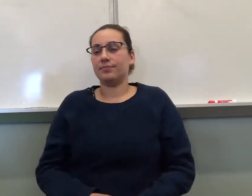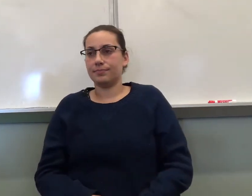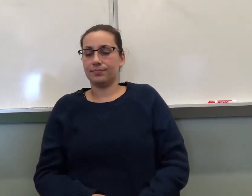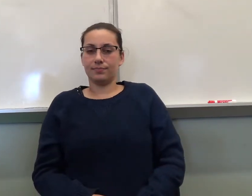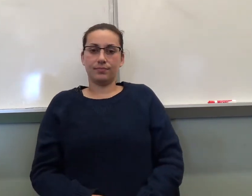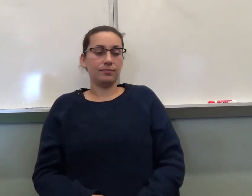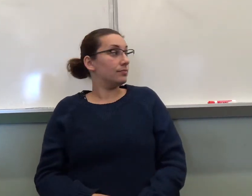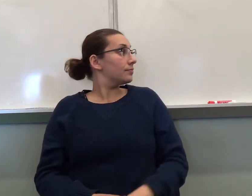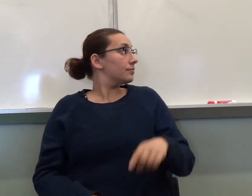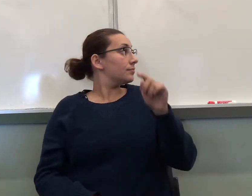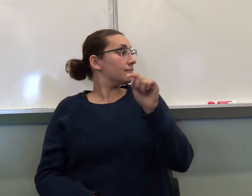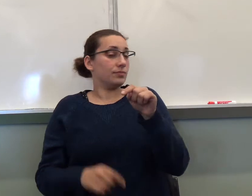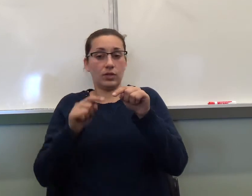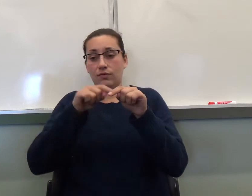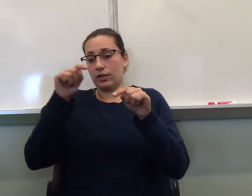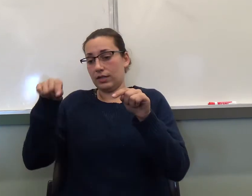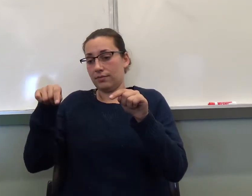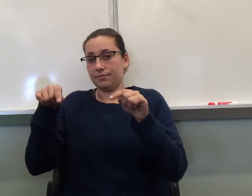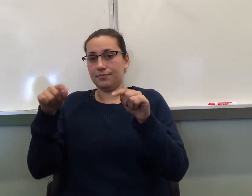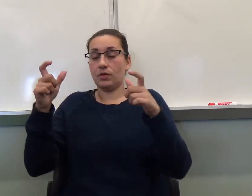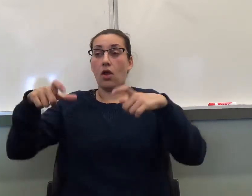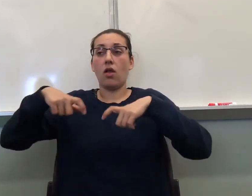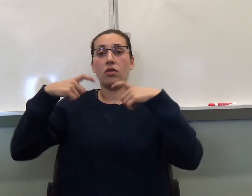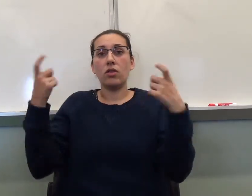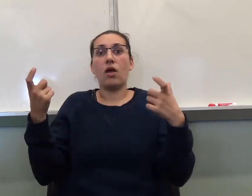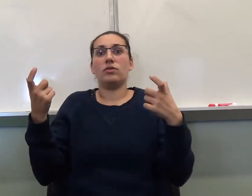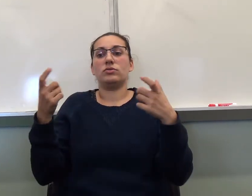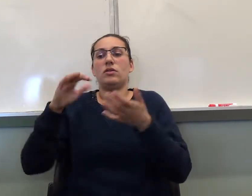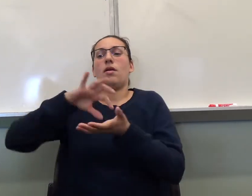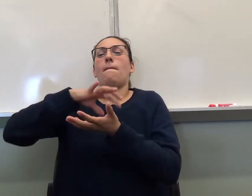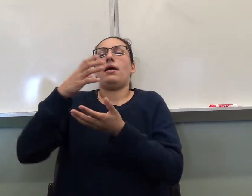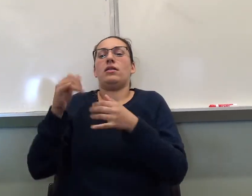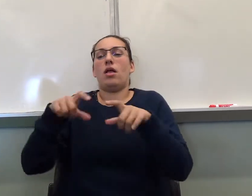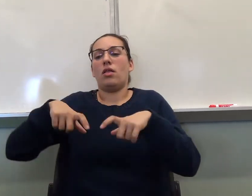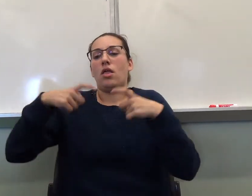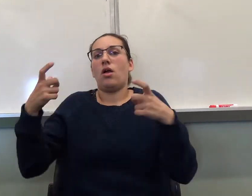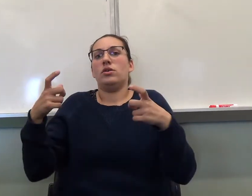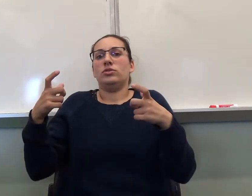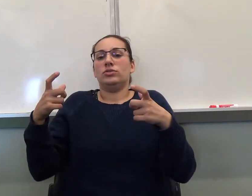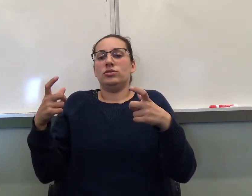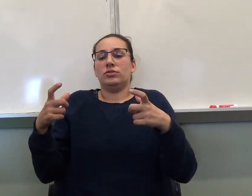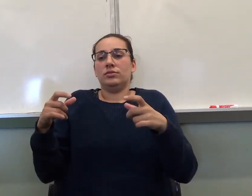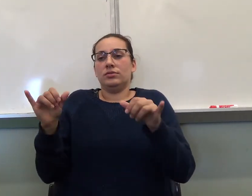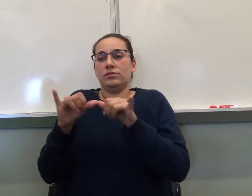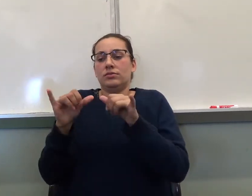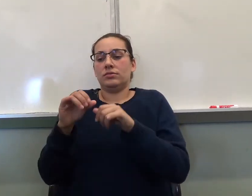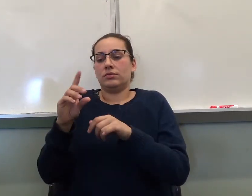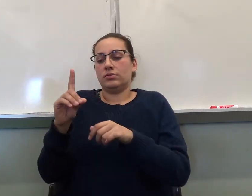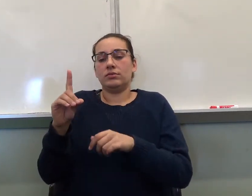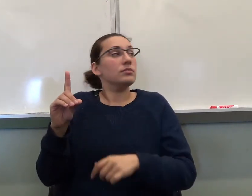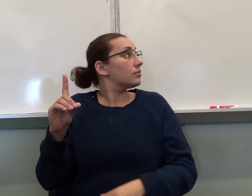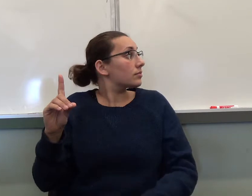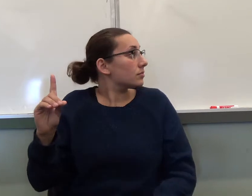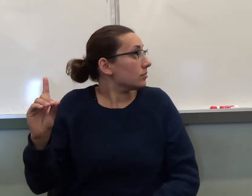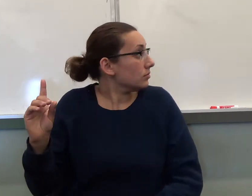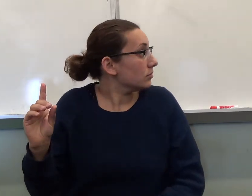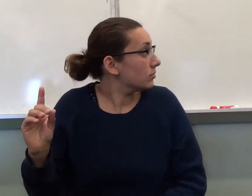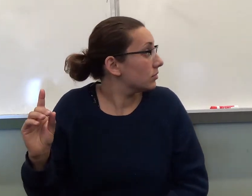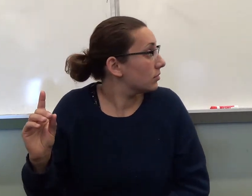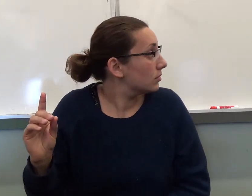Over here, they put the larger amounts, the larger sizes. So this is the decameter, that's 10 meters. Then you